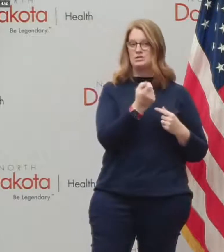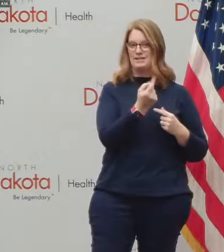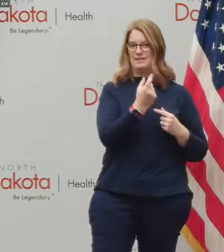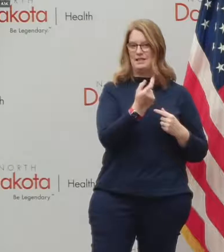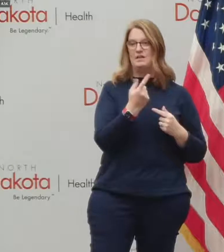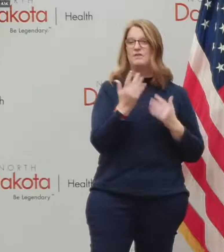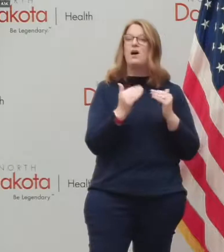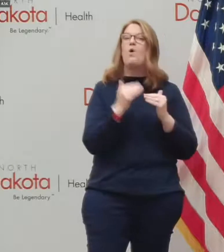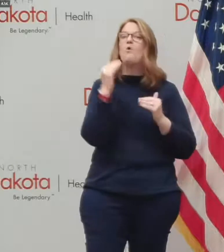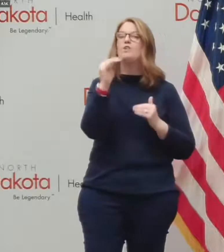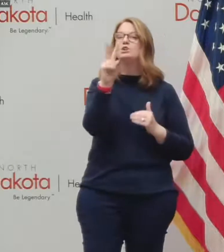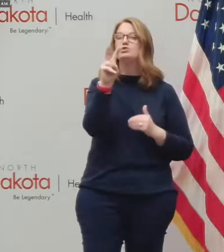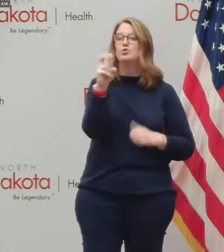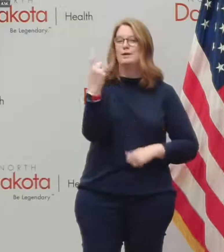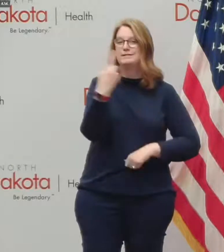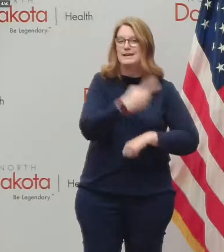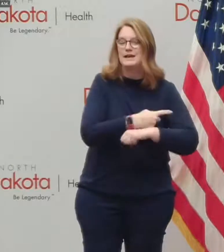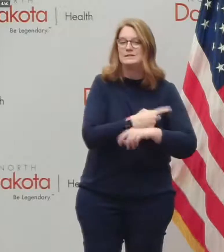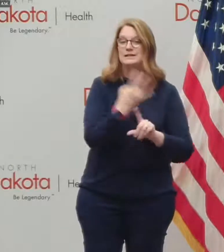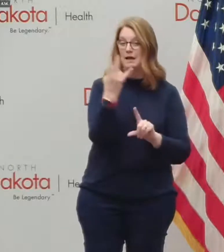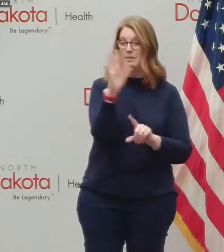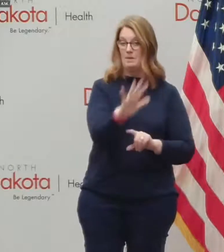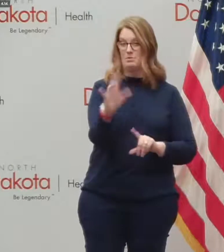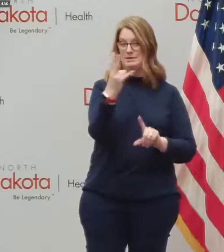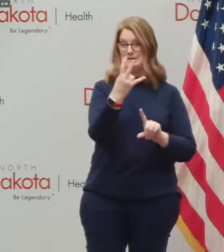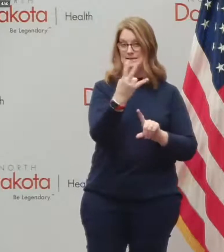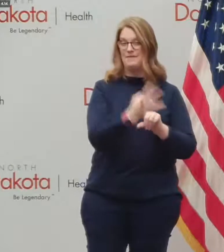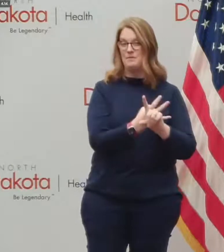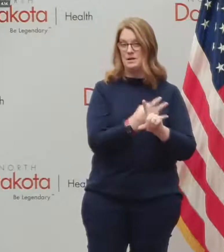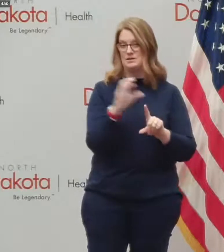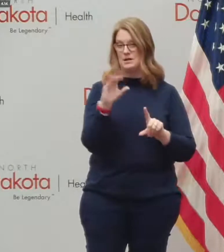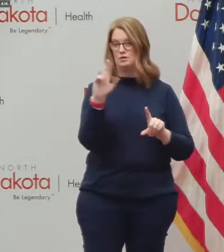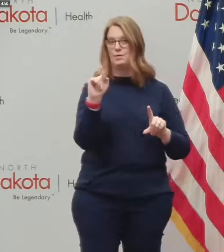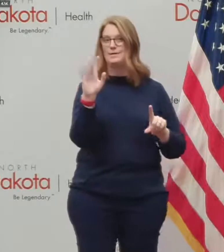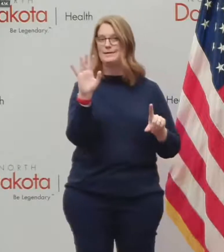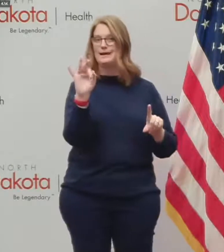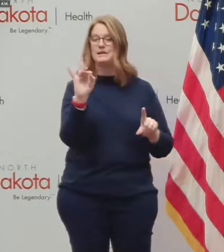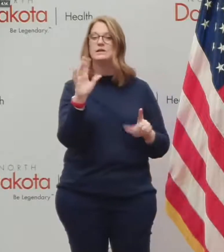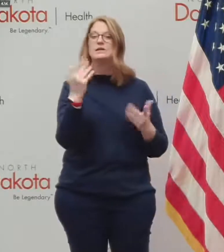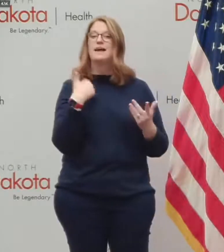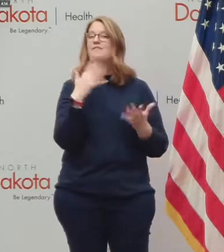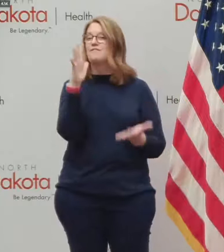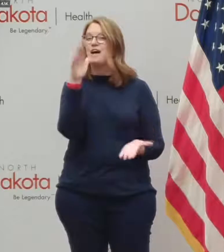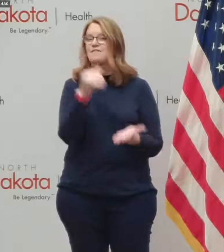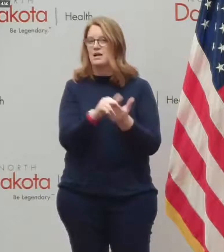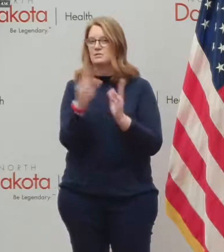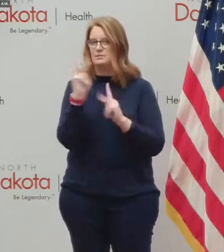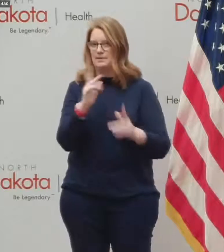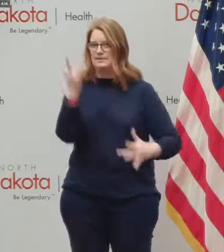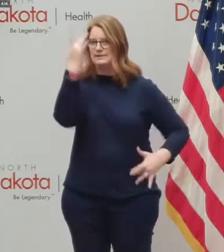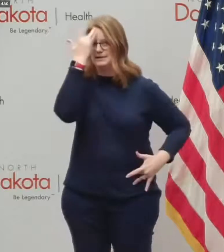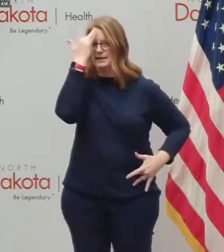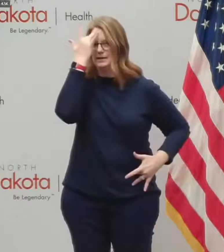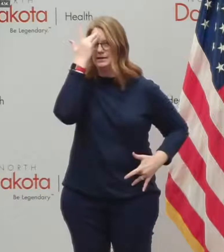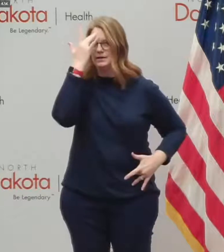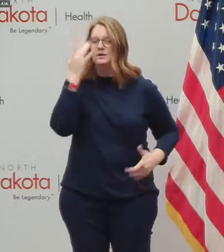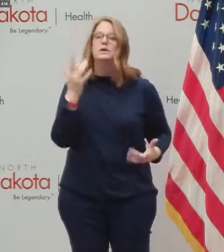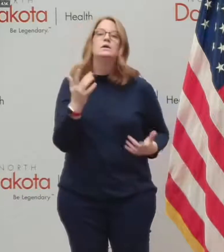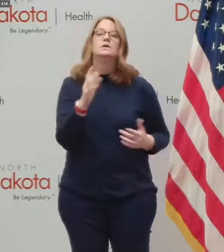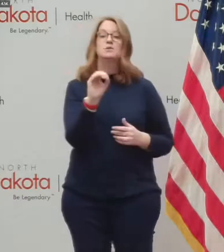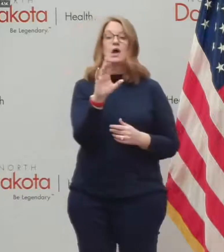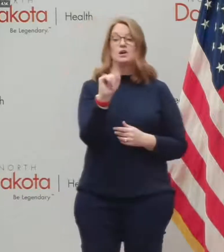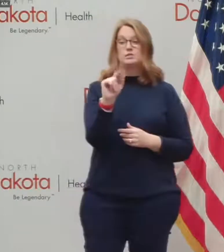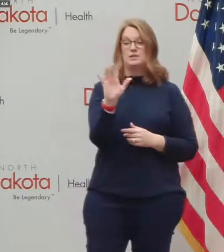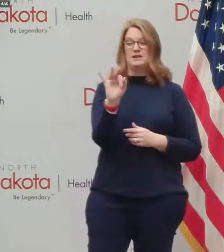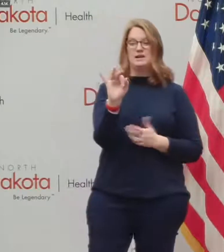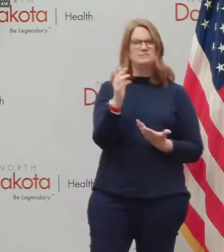200 days, over 7 months, to October 19th to get to 5,000 active cases. October 19th seems